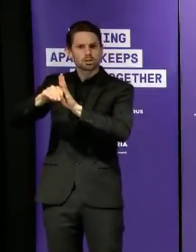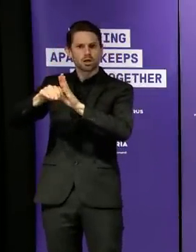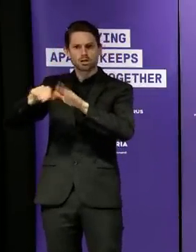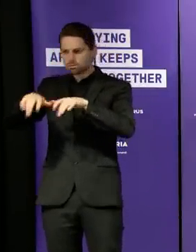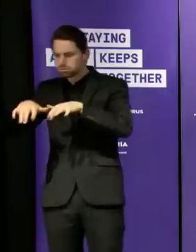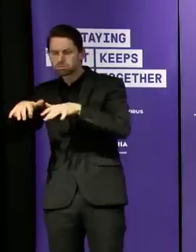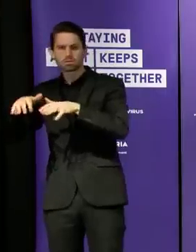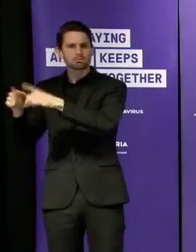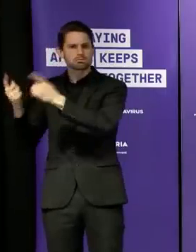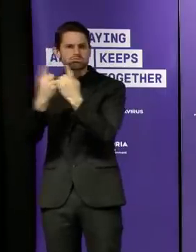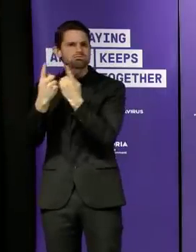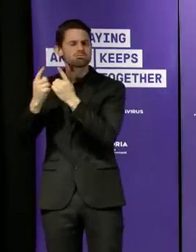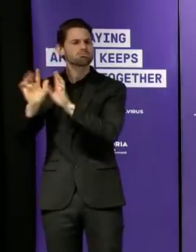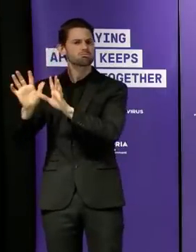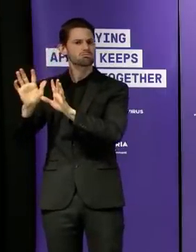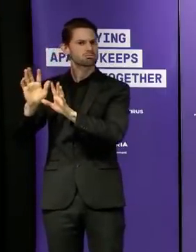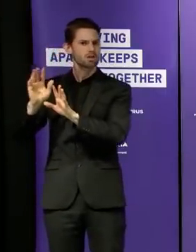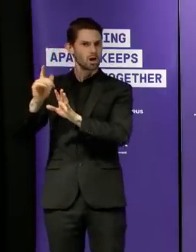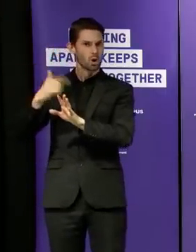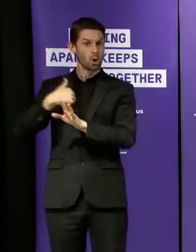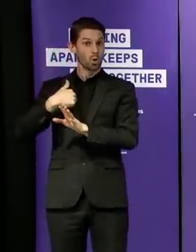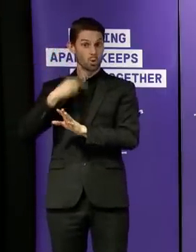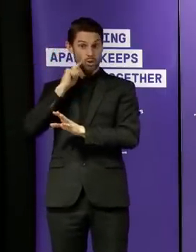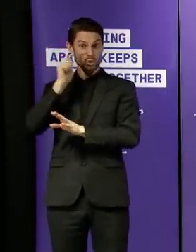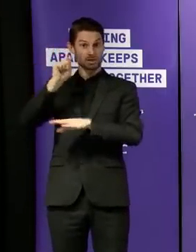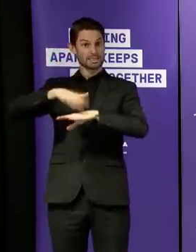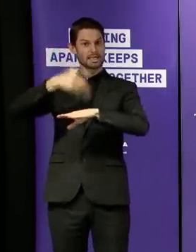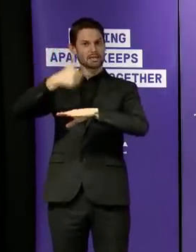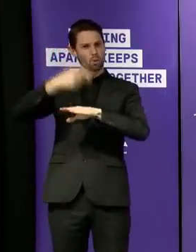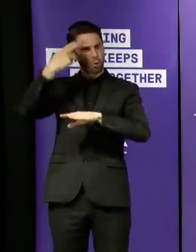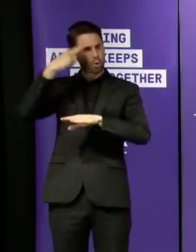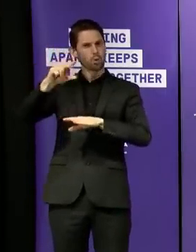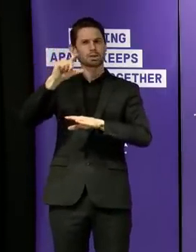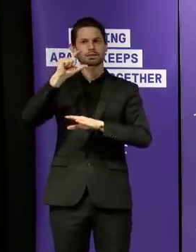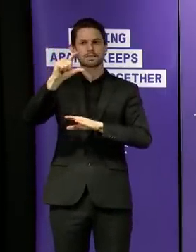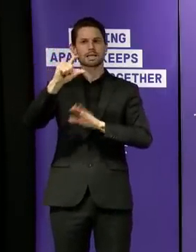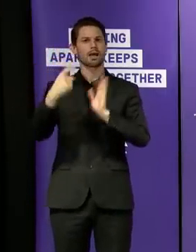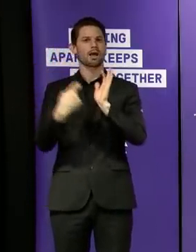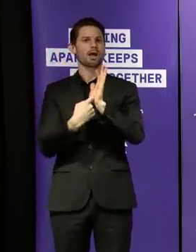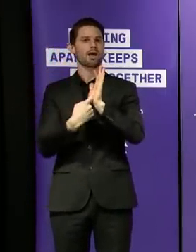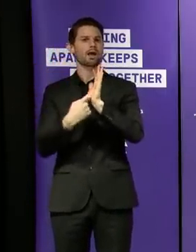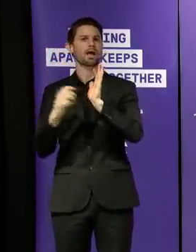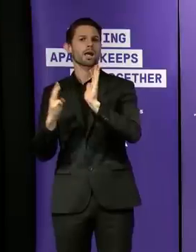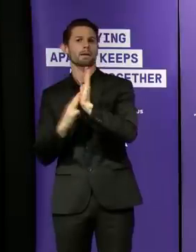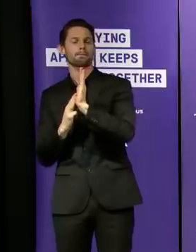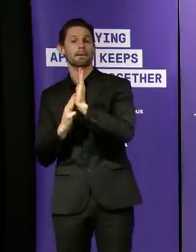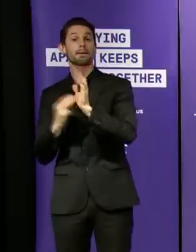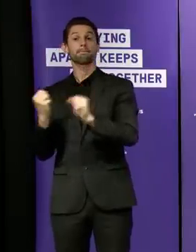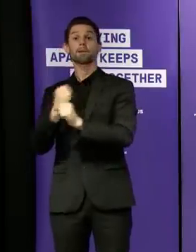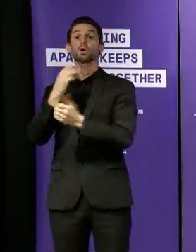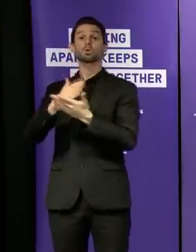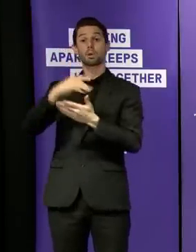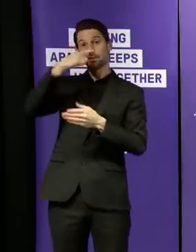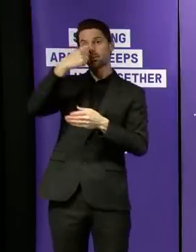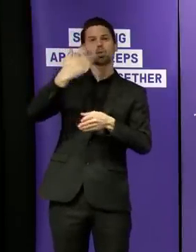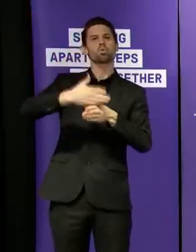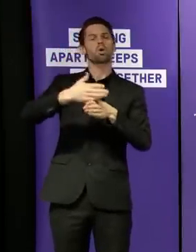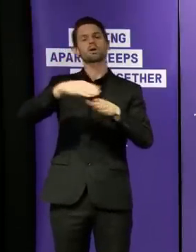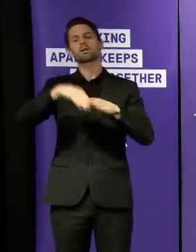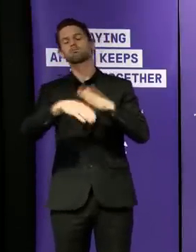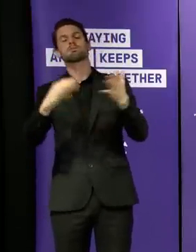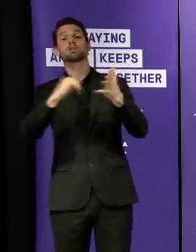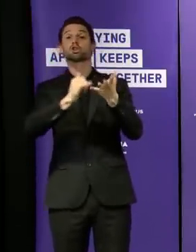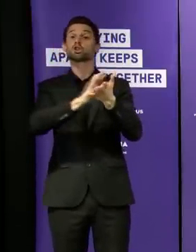we'll have the backup that comes from having a full end-to-end digital product, so that a public health team in Shepparton can see exactly the same data as a public health team